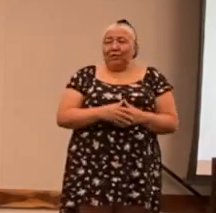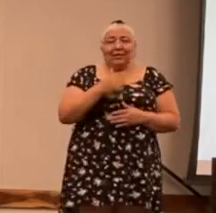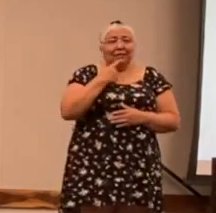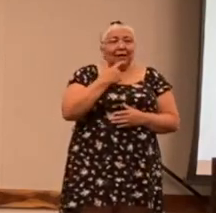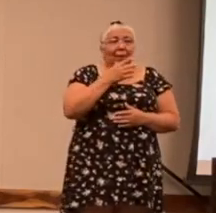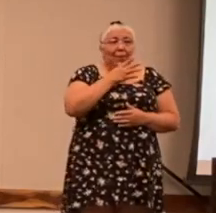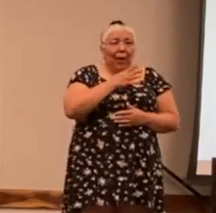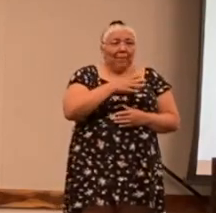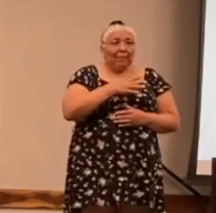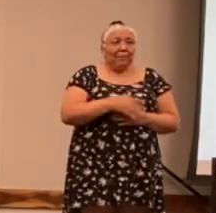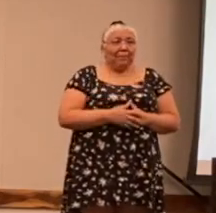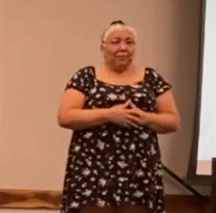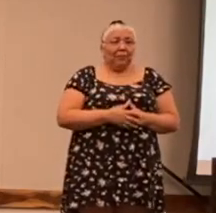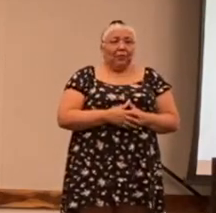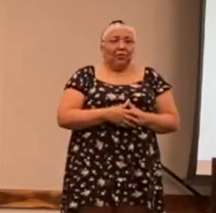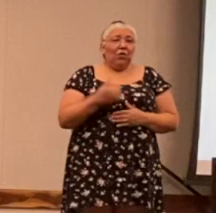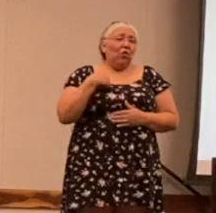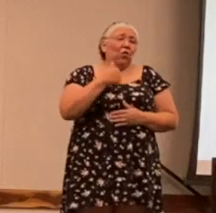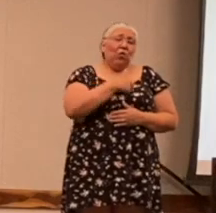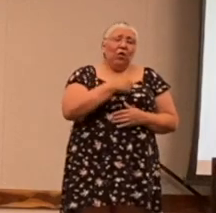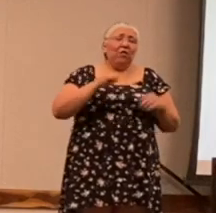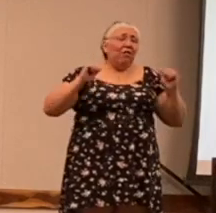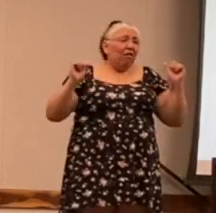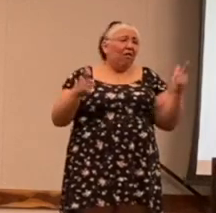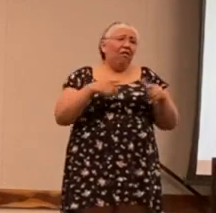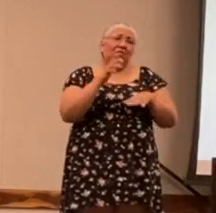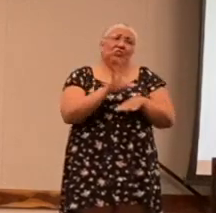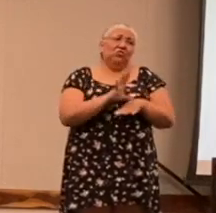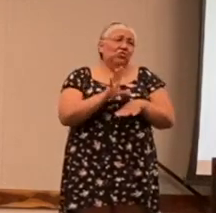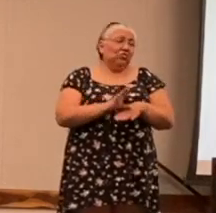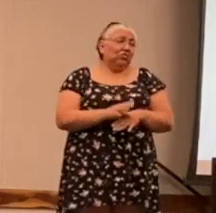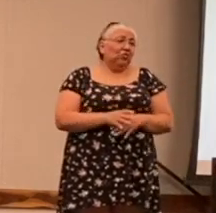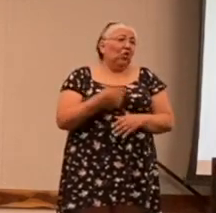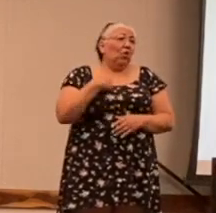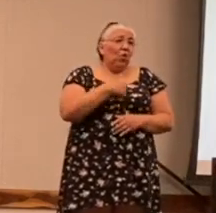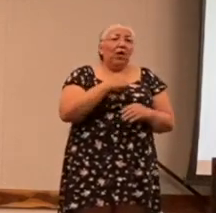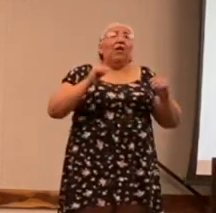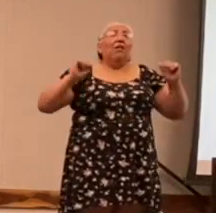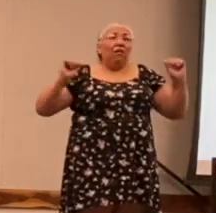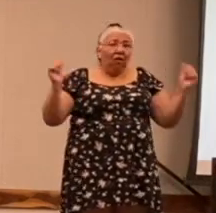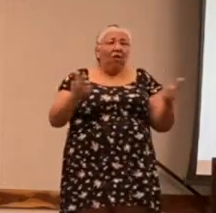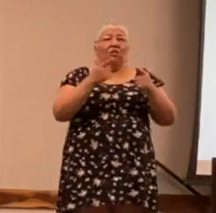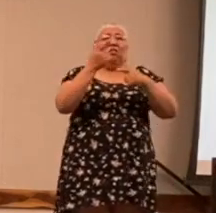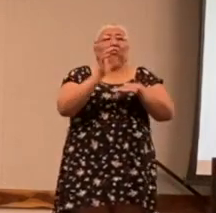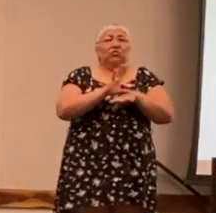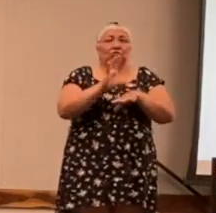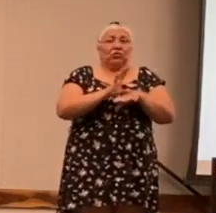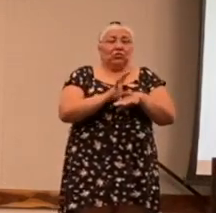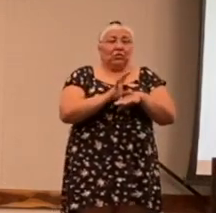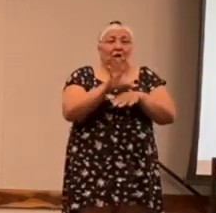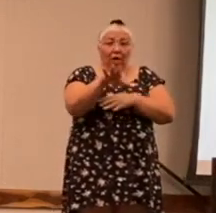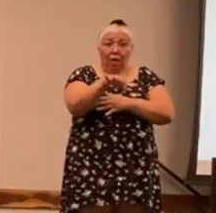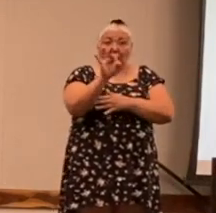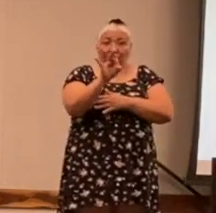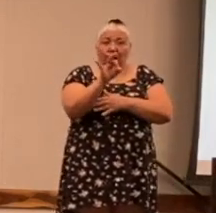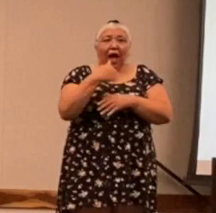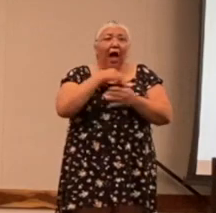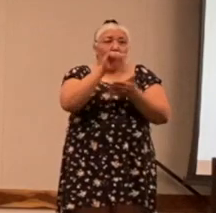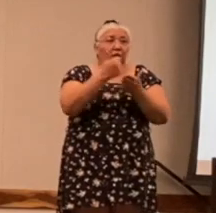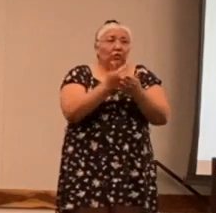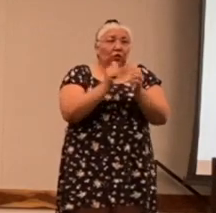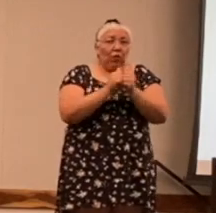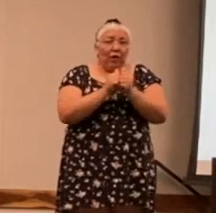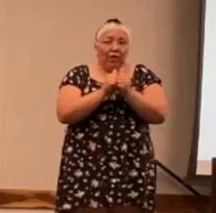"Ma'am, we're all the church. What are you talking about? We're all the church, right?" Come to find out, I graduated